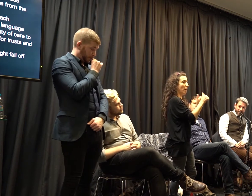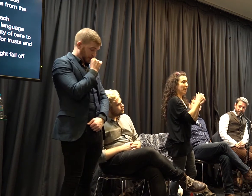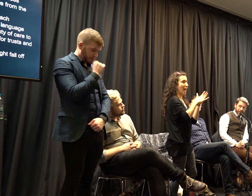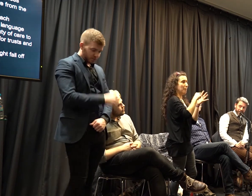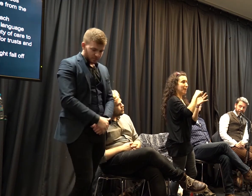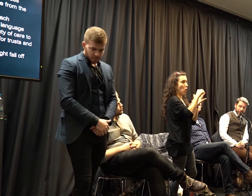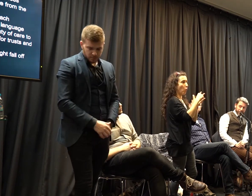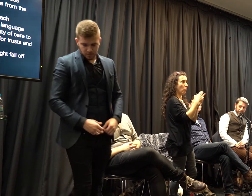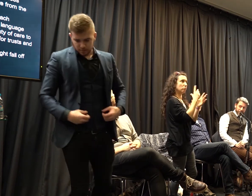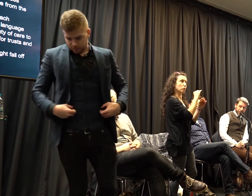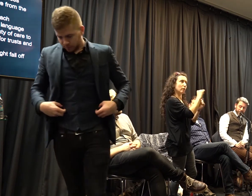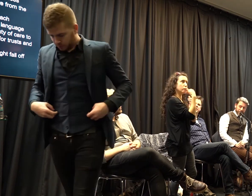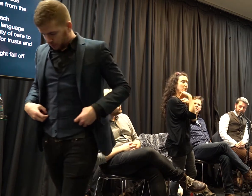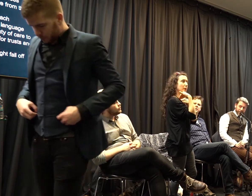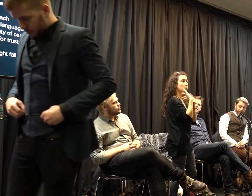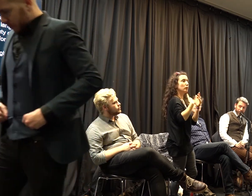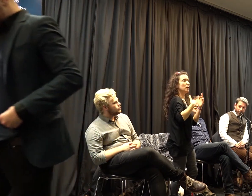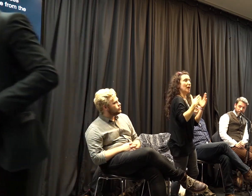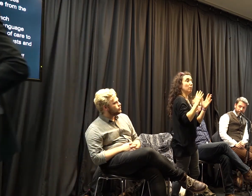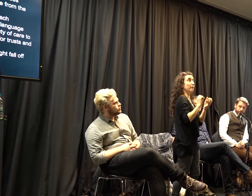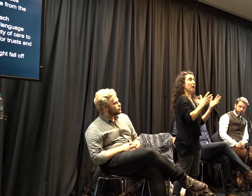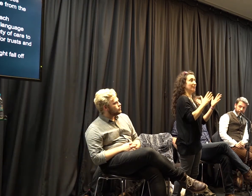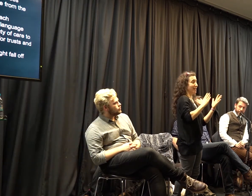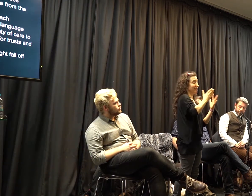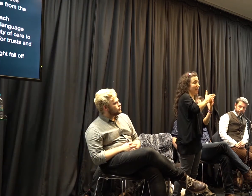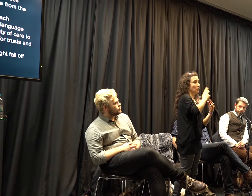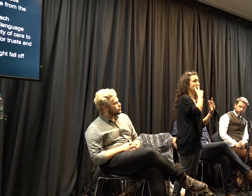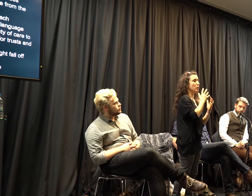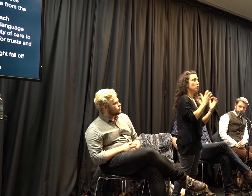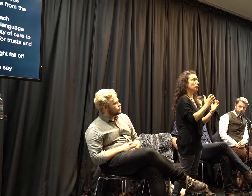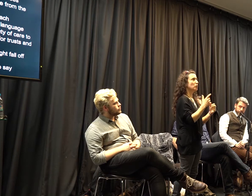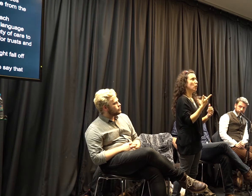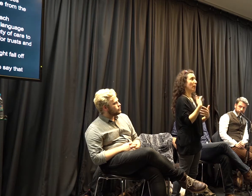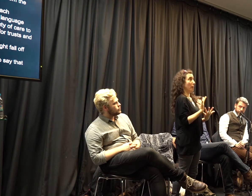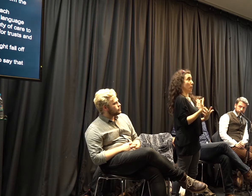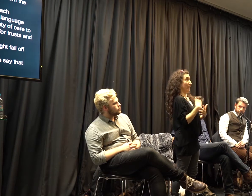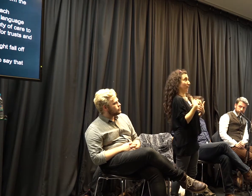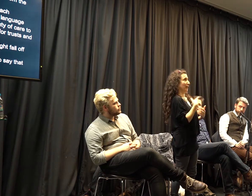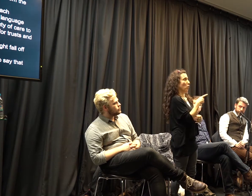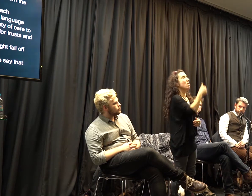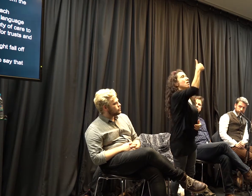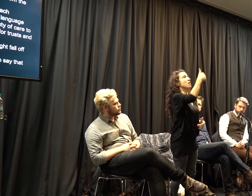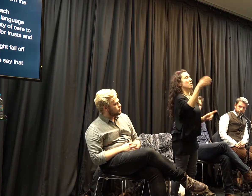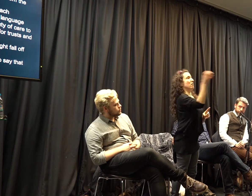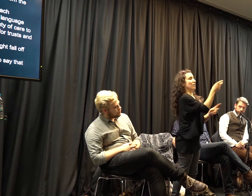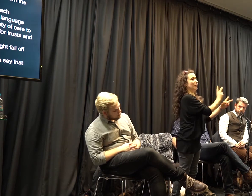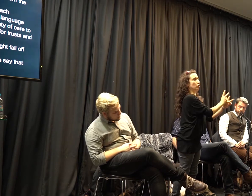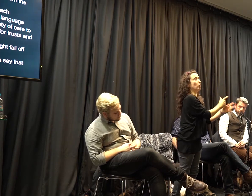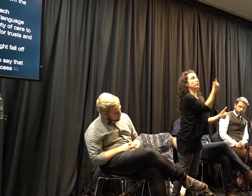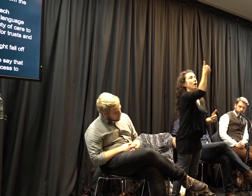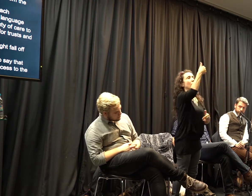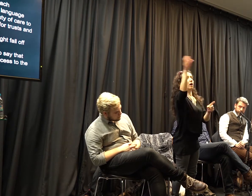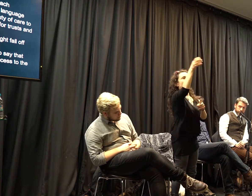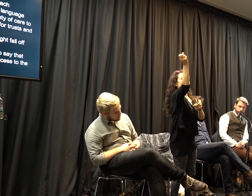I'm aware that the Arts Council do say that everybody has a responsibility to provide access to the deaf audience